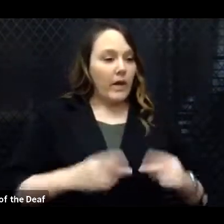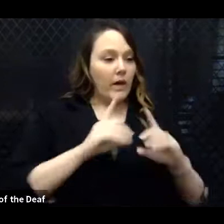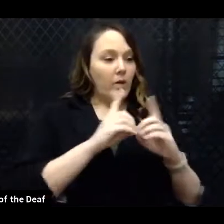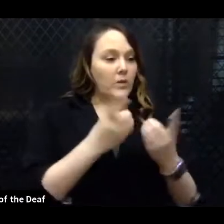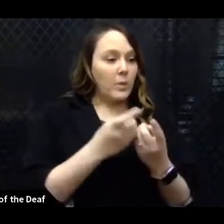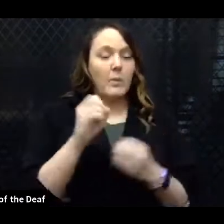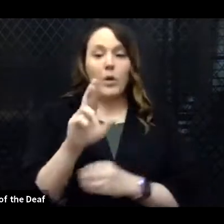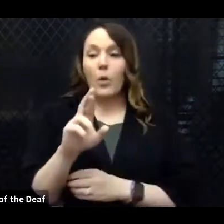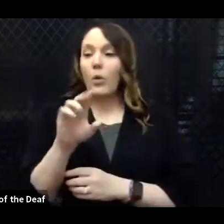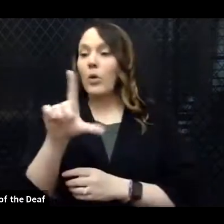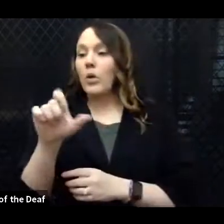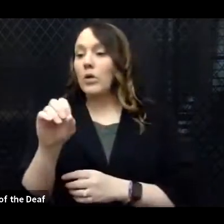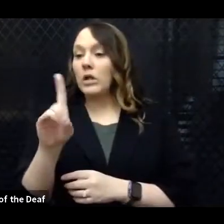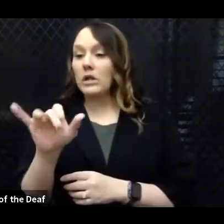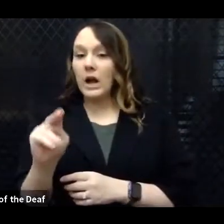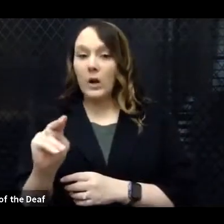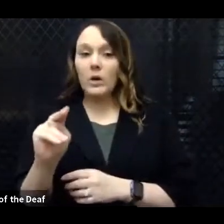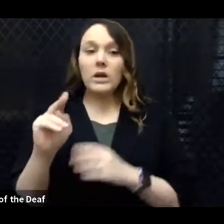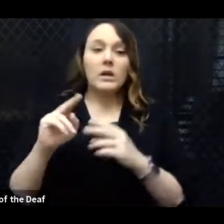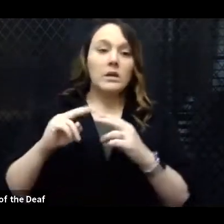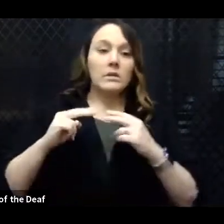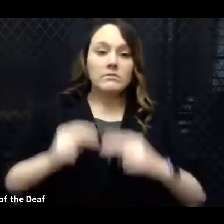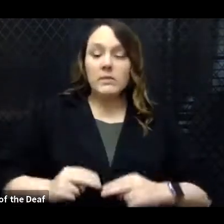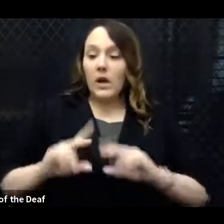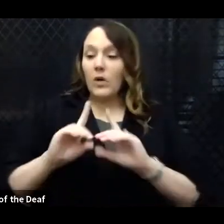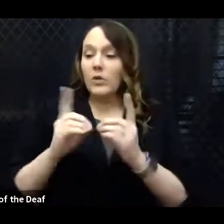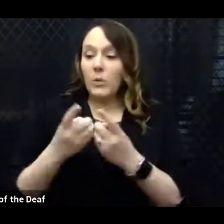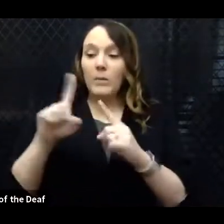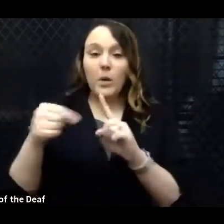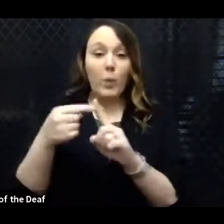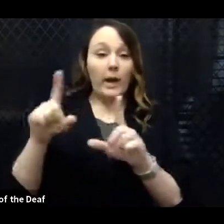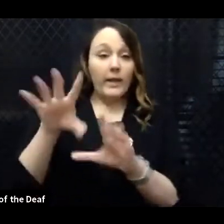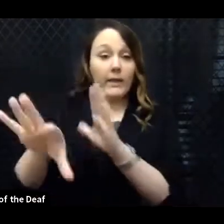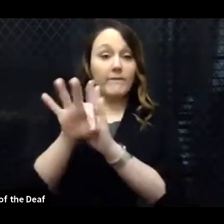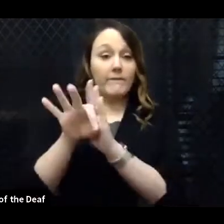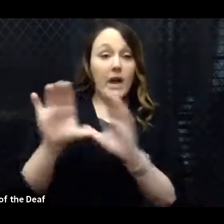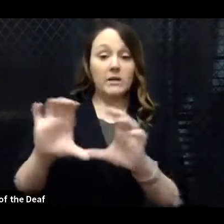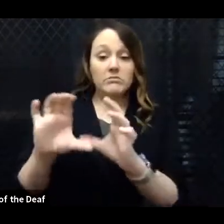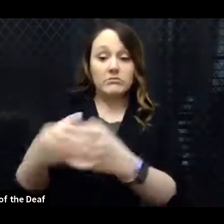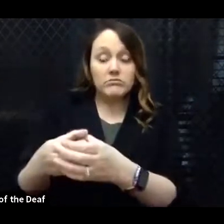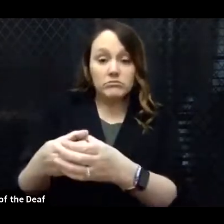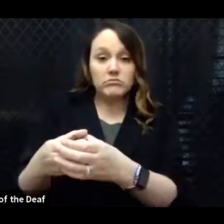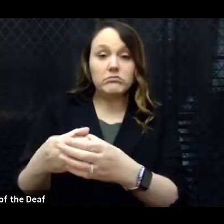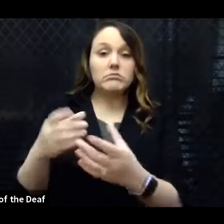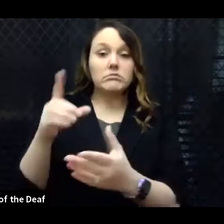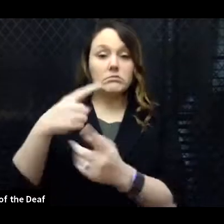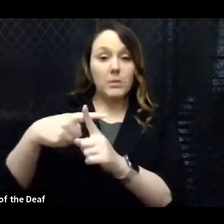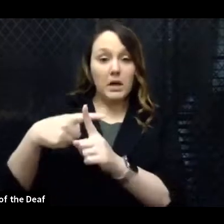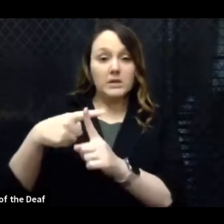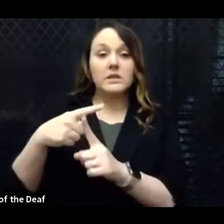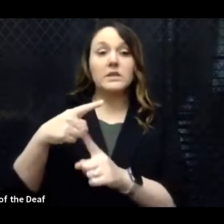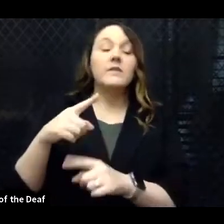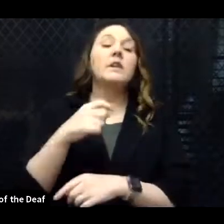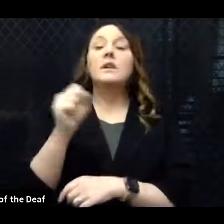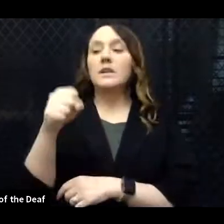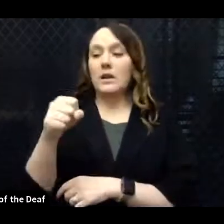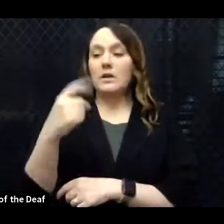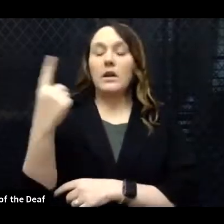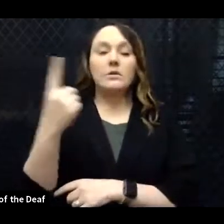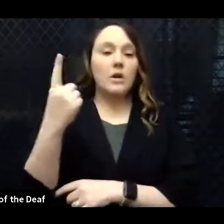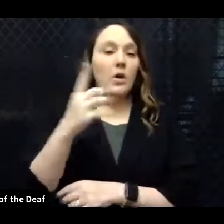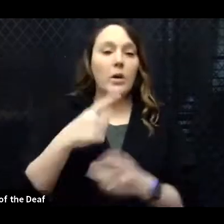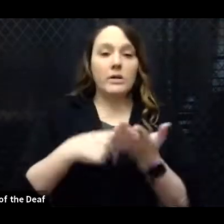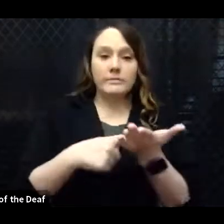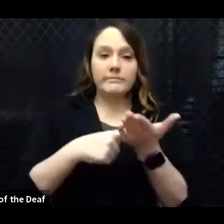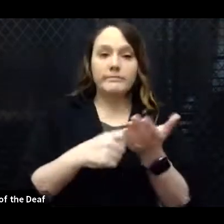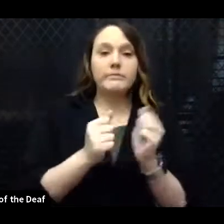regional departments, when there are clusters identified and the individuals may live in Knox County? Yeah, there's almost daily communication between us and the East region,